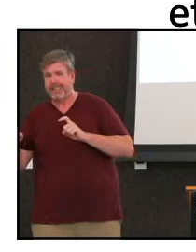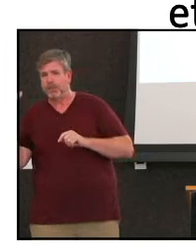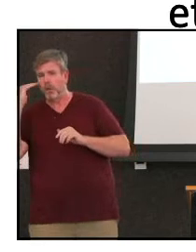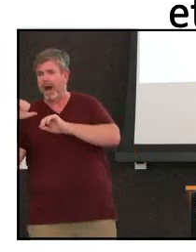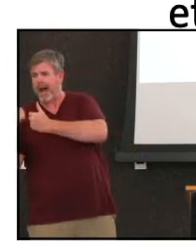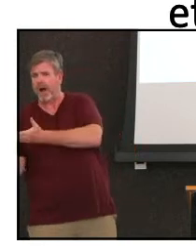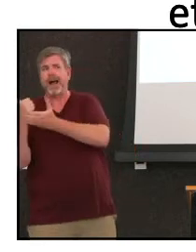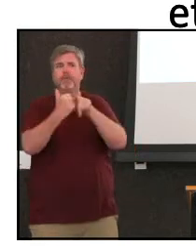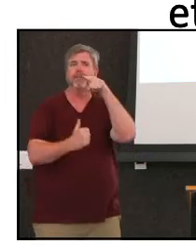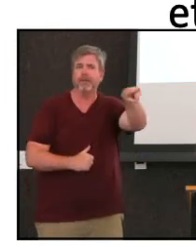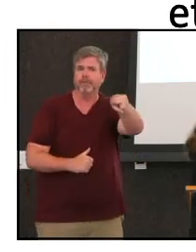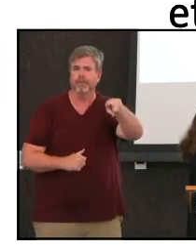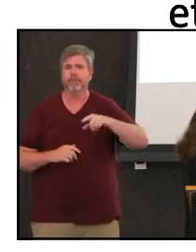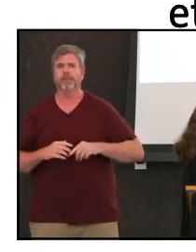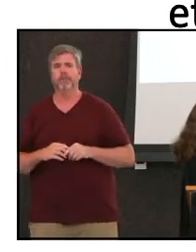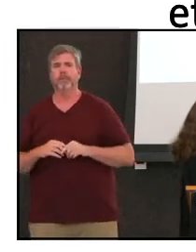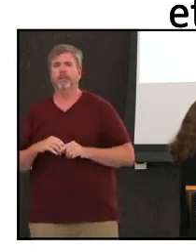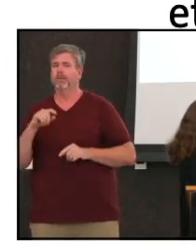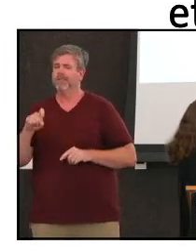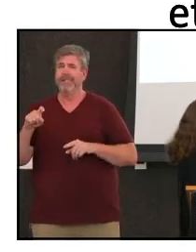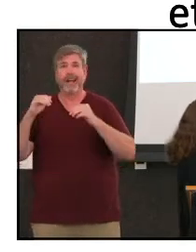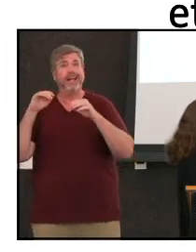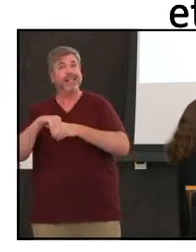all know how to use it, okay?